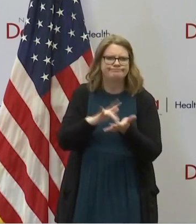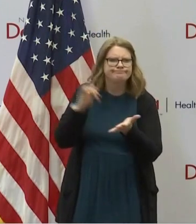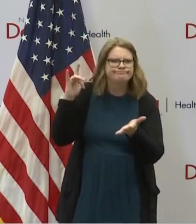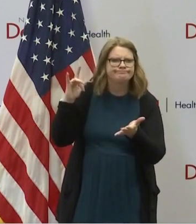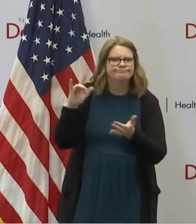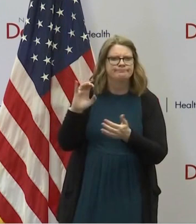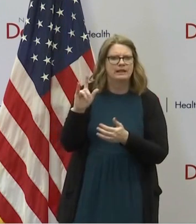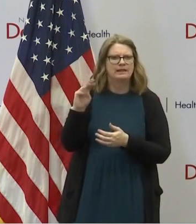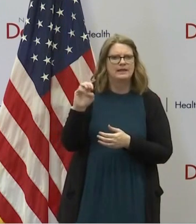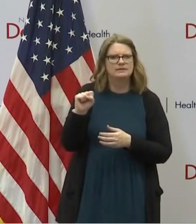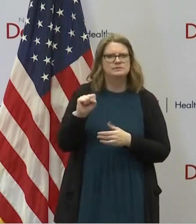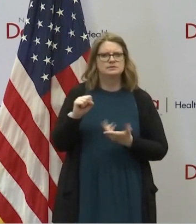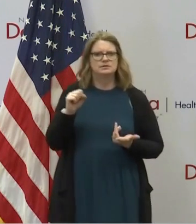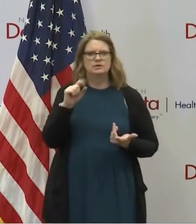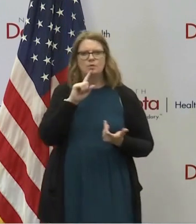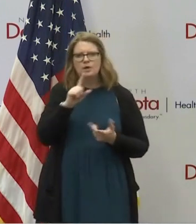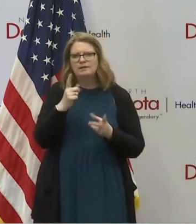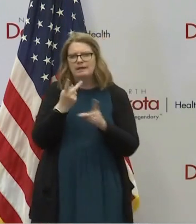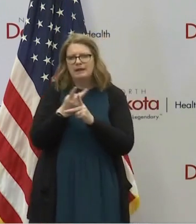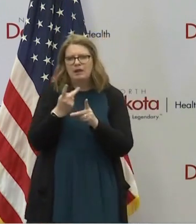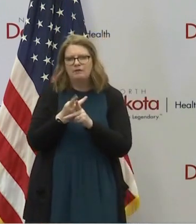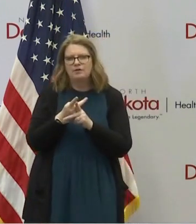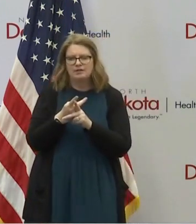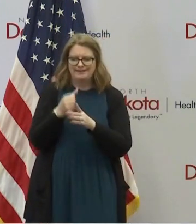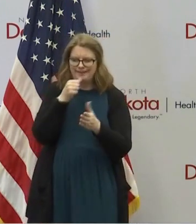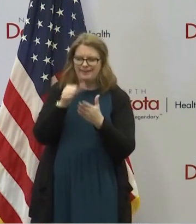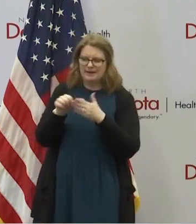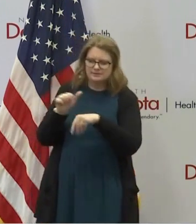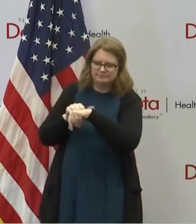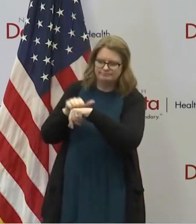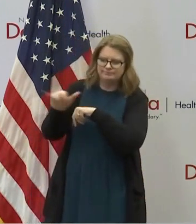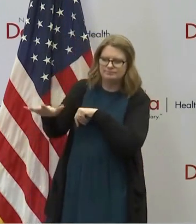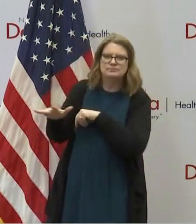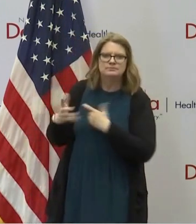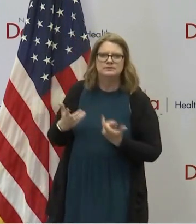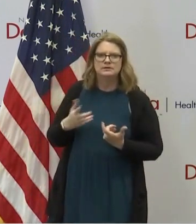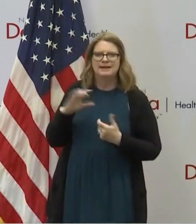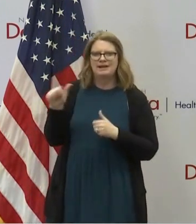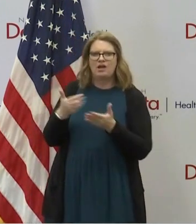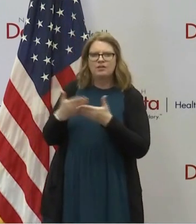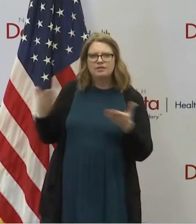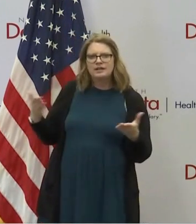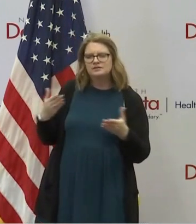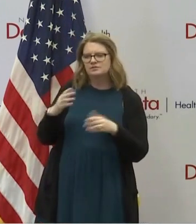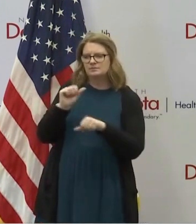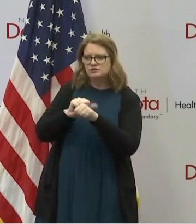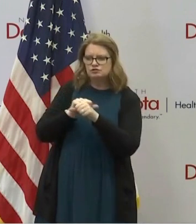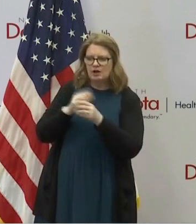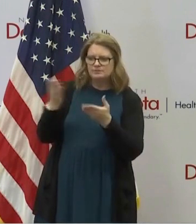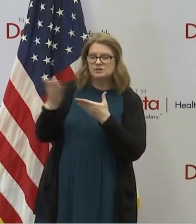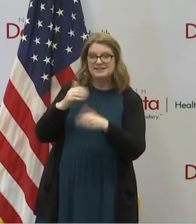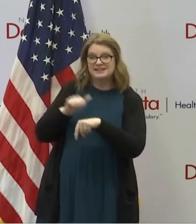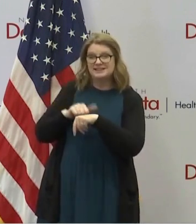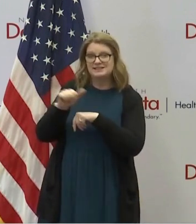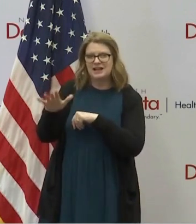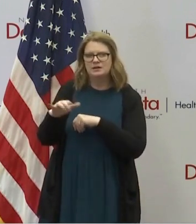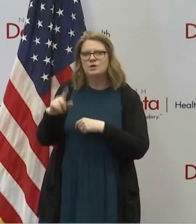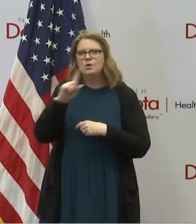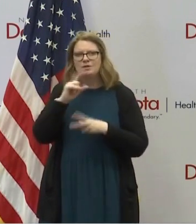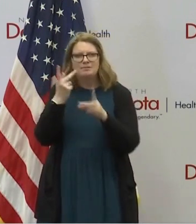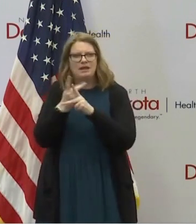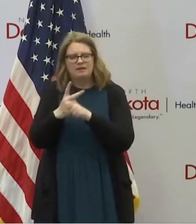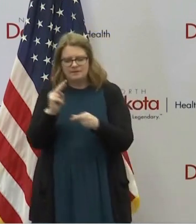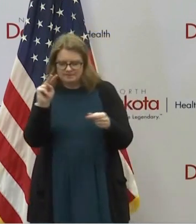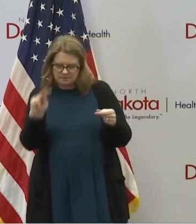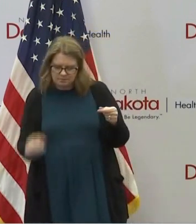their impacts by carefully reviewing the notices of claims you receive and other materials from Job Service. And again, in this day